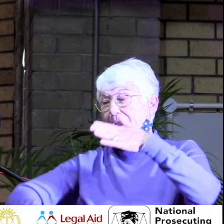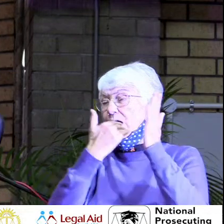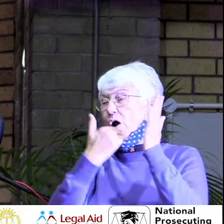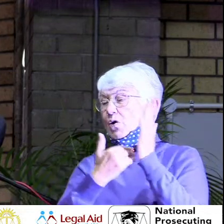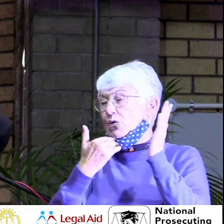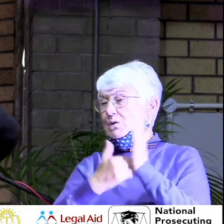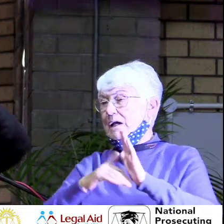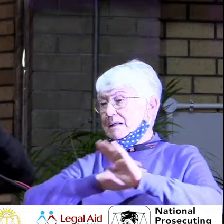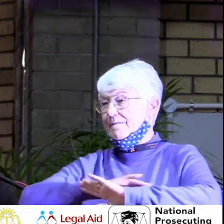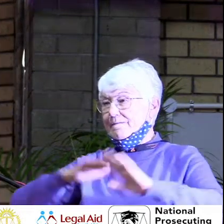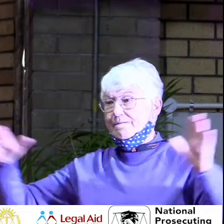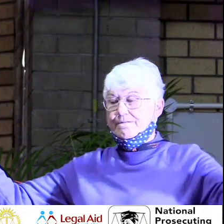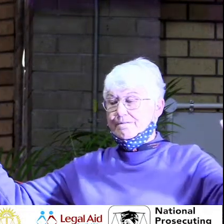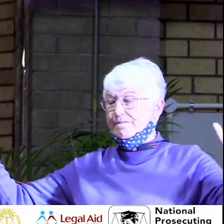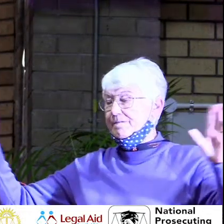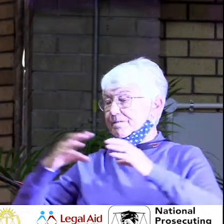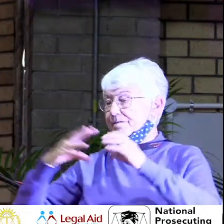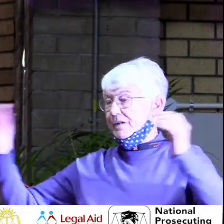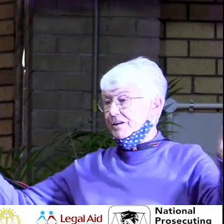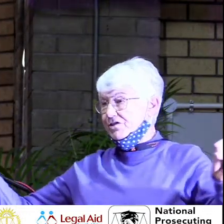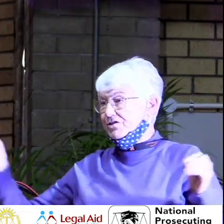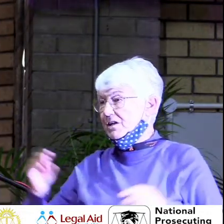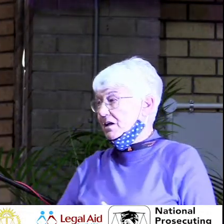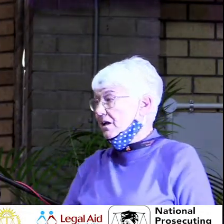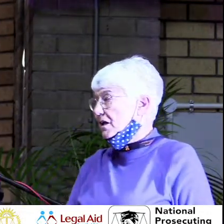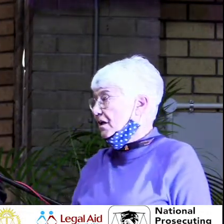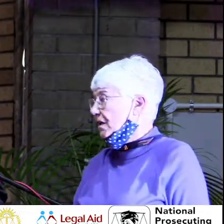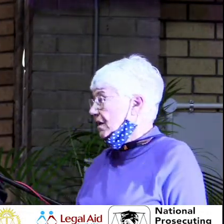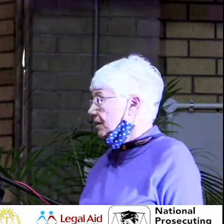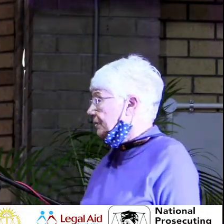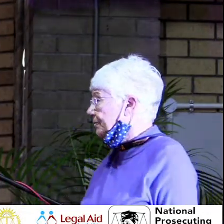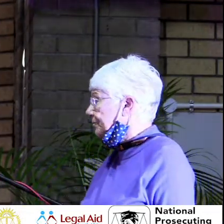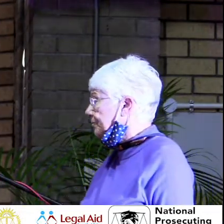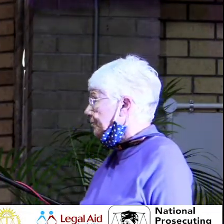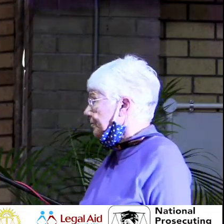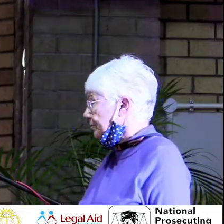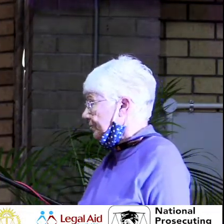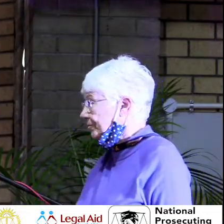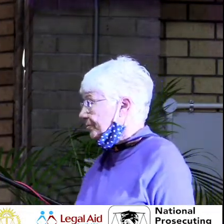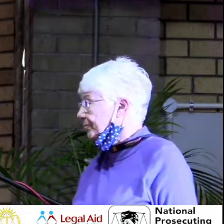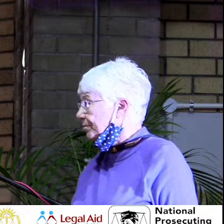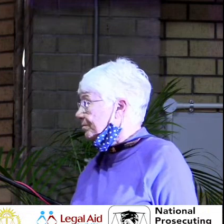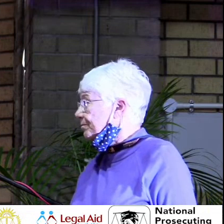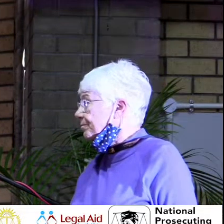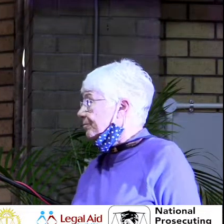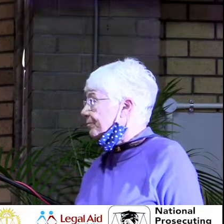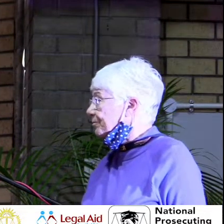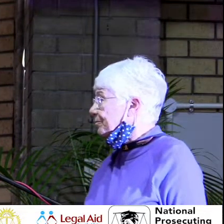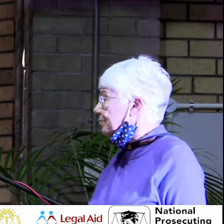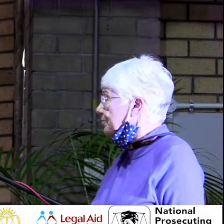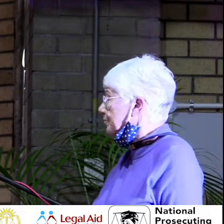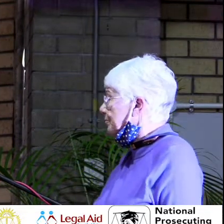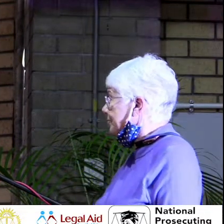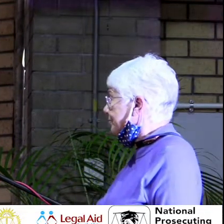And I'm sure that a very important person would also like to speak to